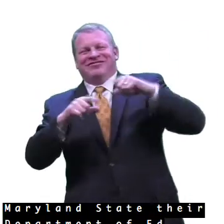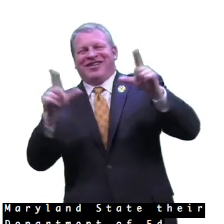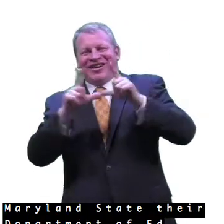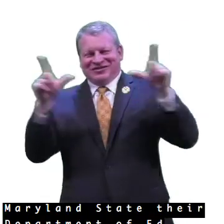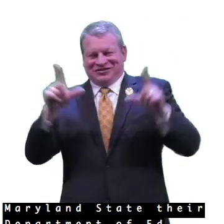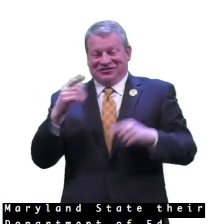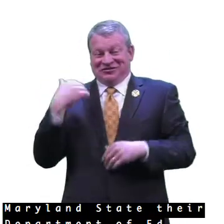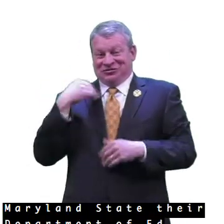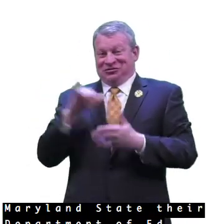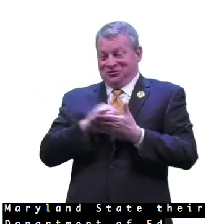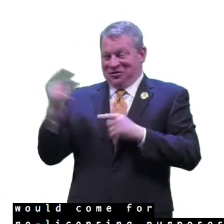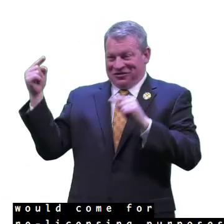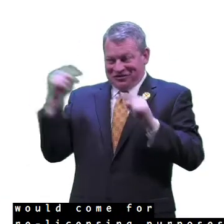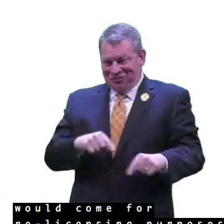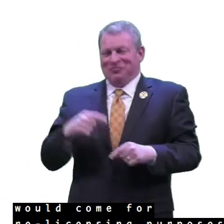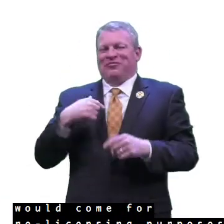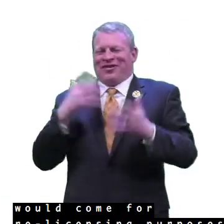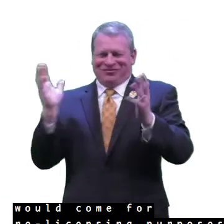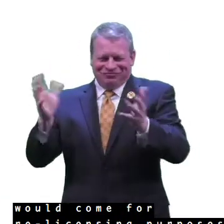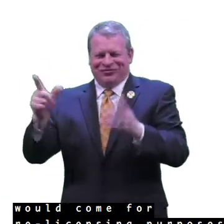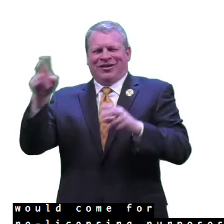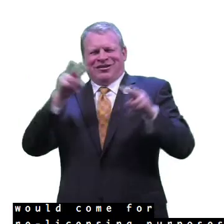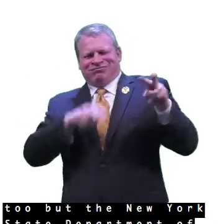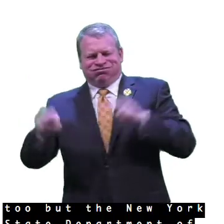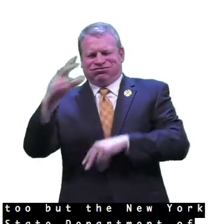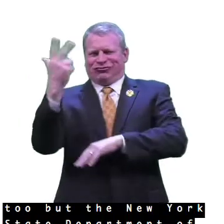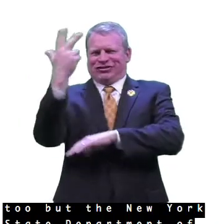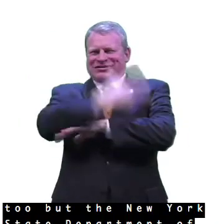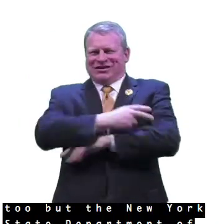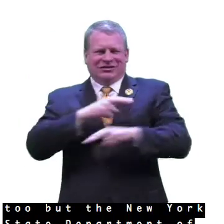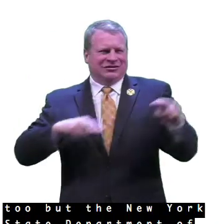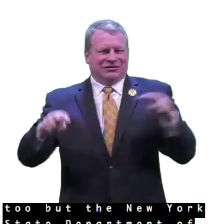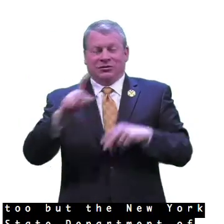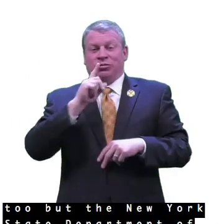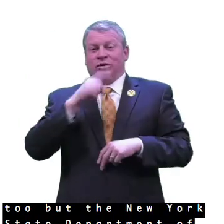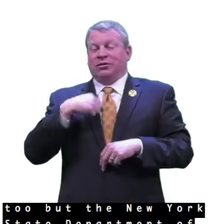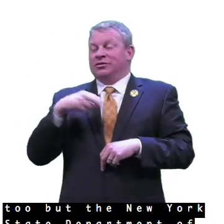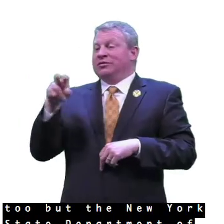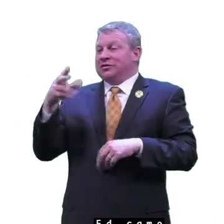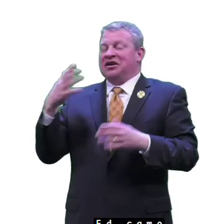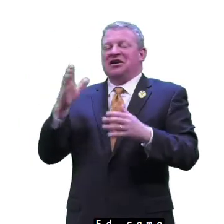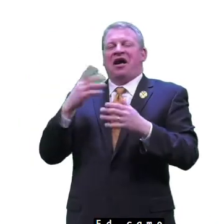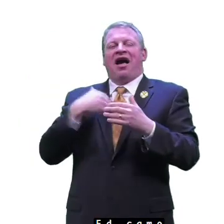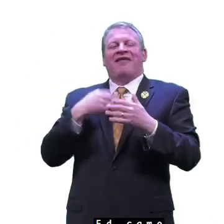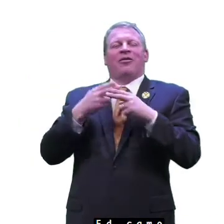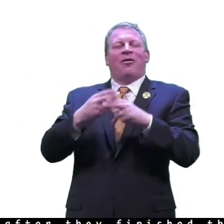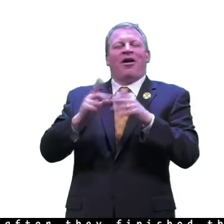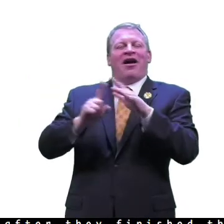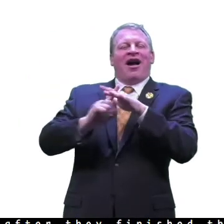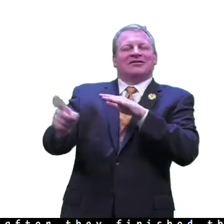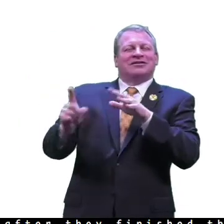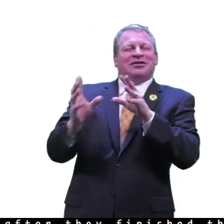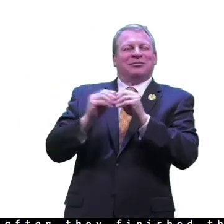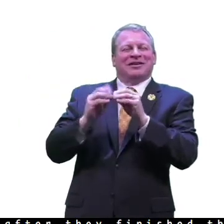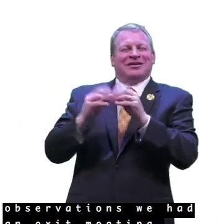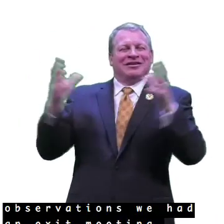their Department of Ed would come for relicensing purposes too. But the New York State Department of Ed came, and after they finished their